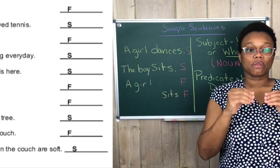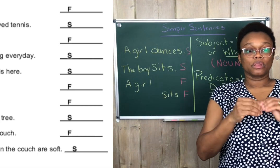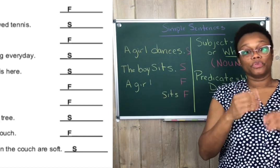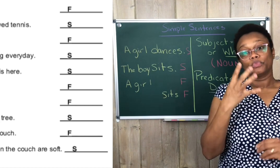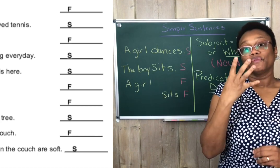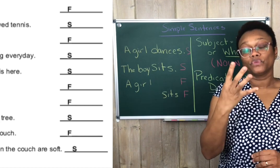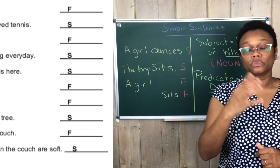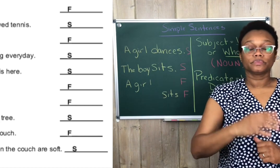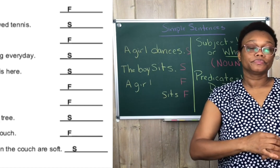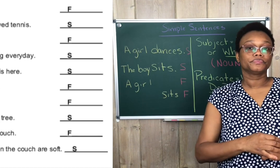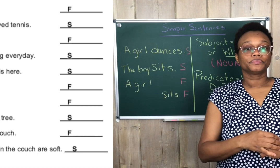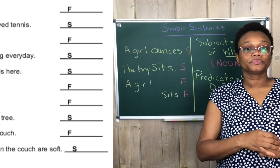Number 4,